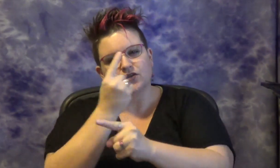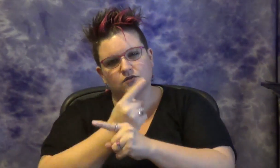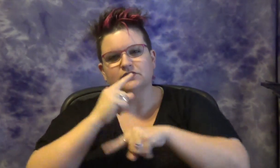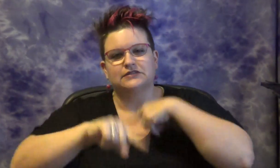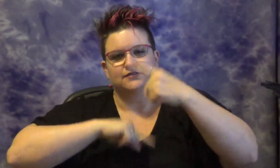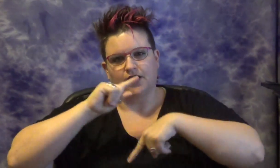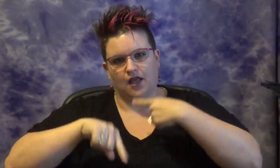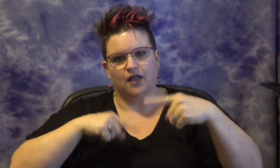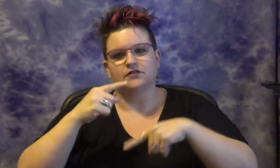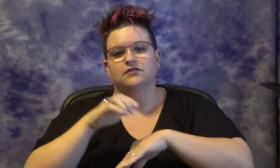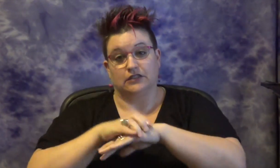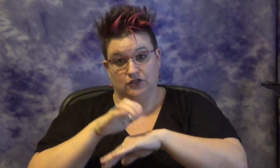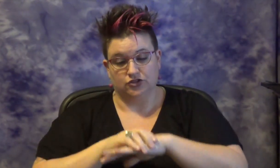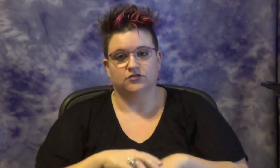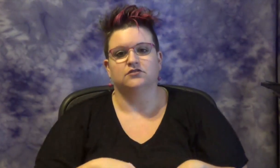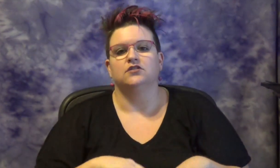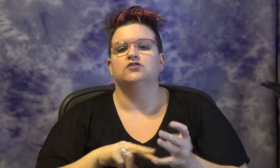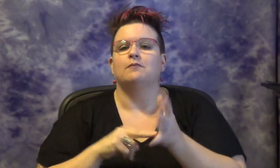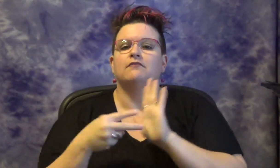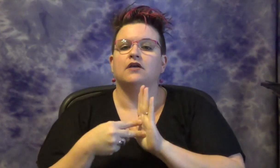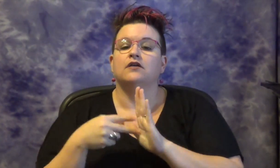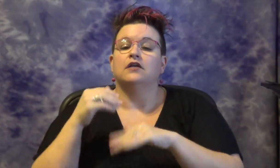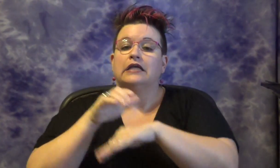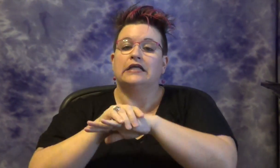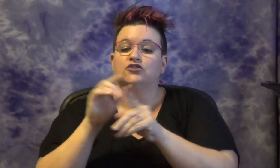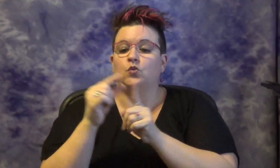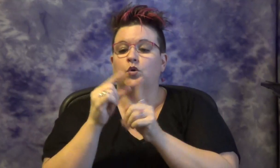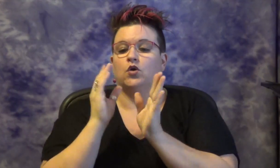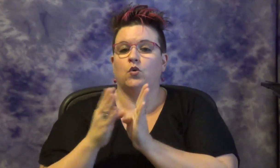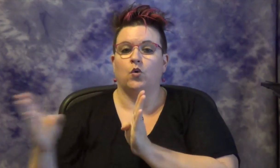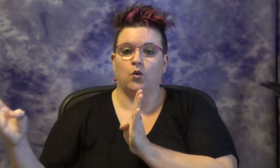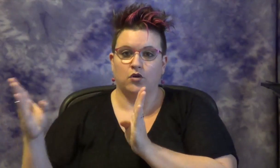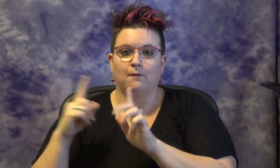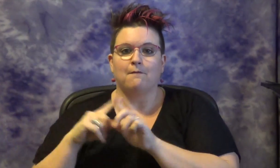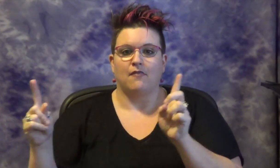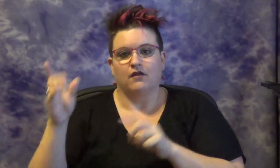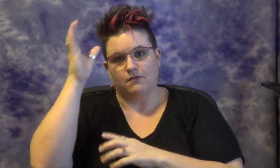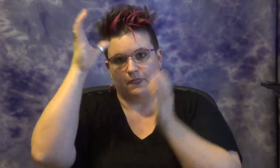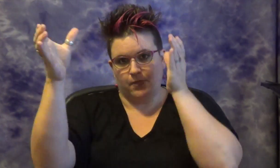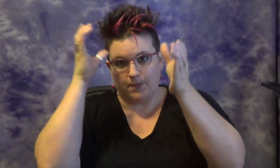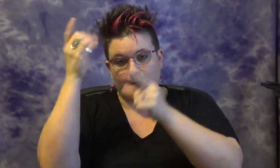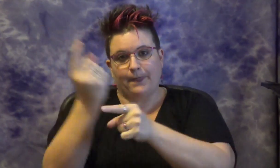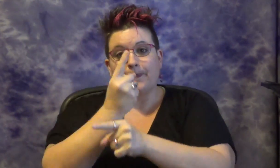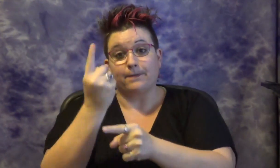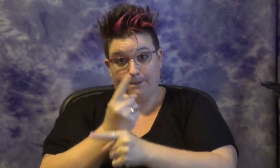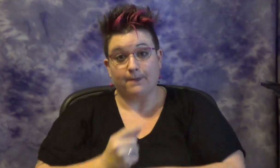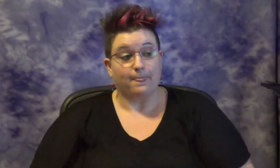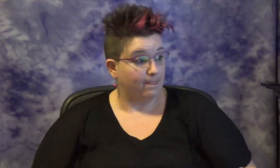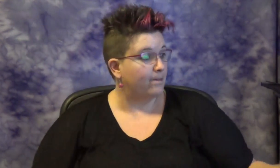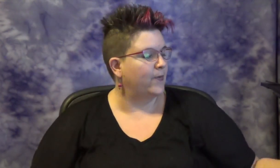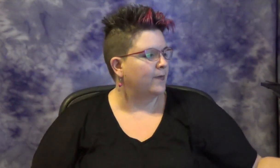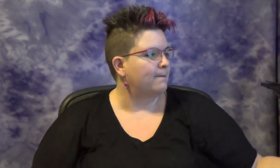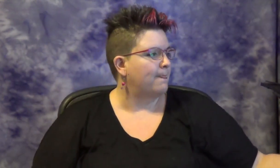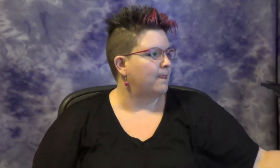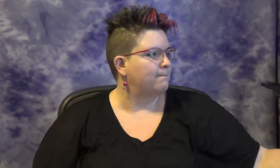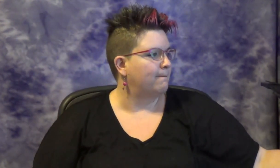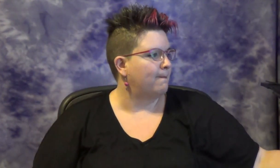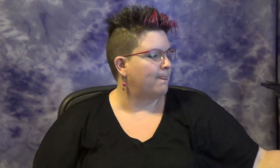It's conceptually accurate signed English. That means that it's an English word order, but the concepts are correct.